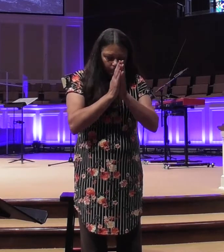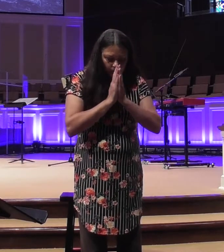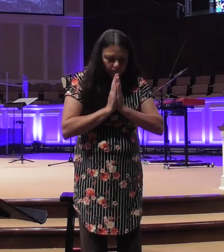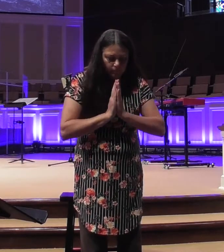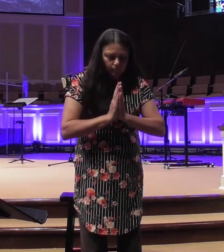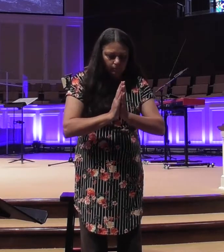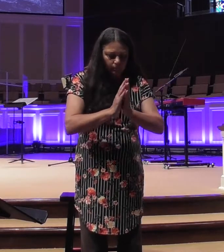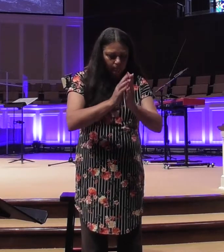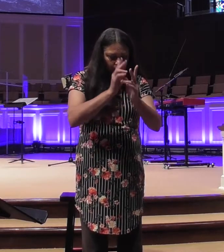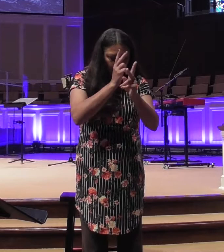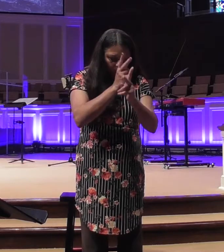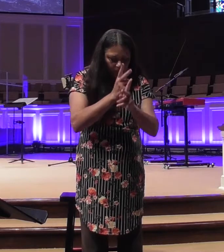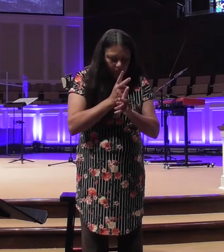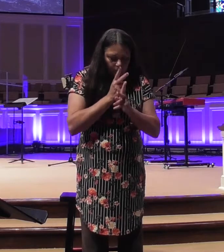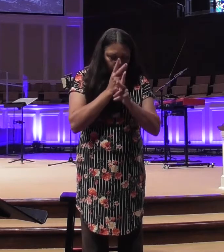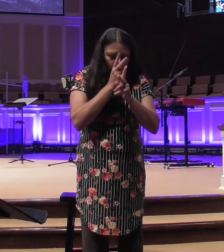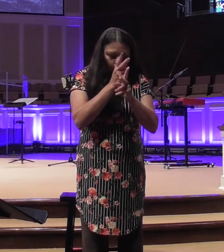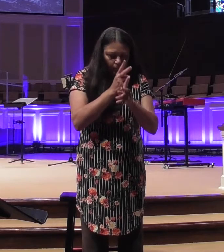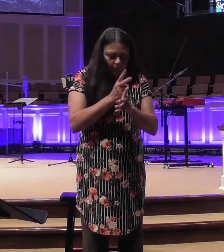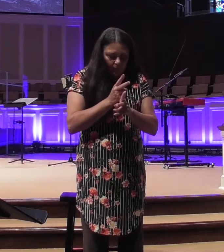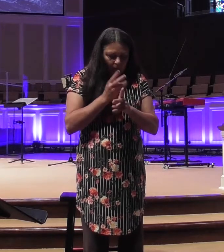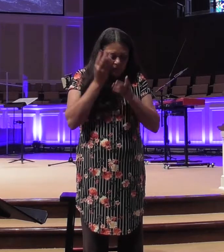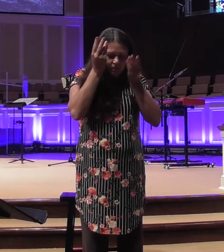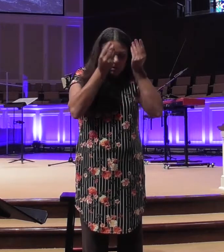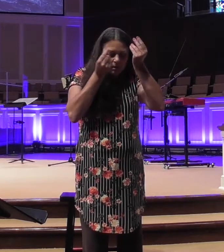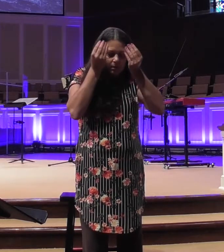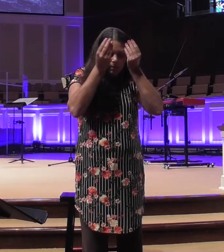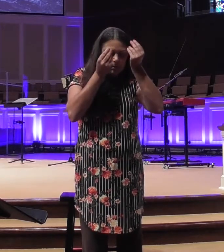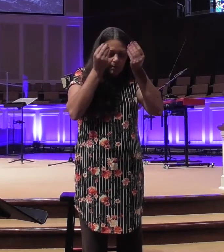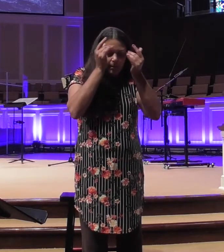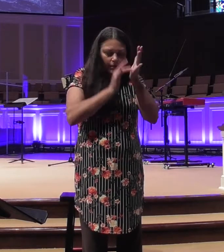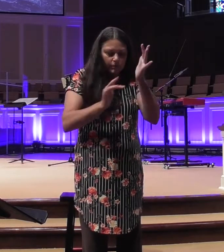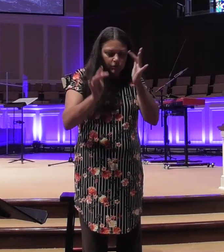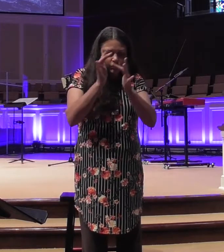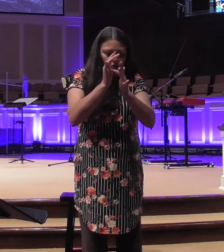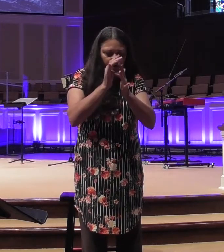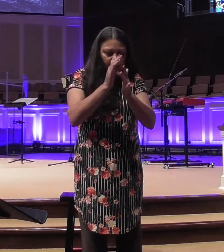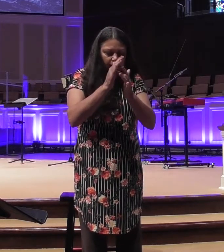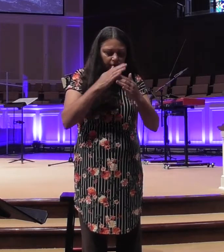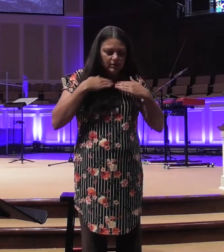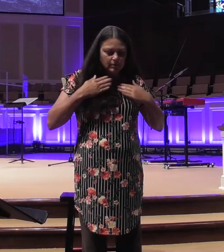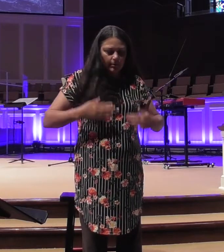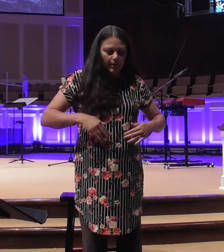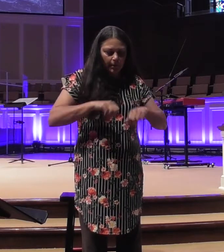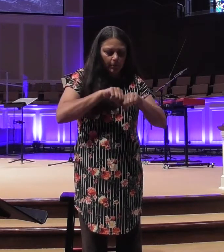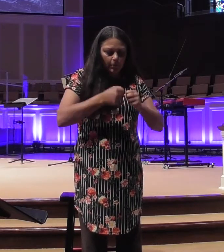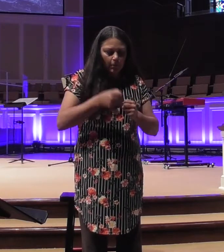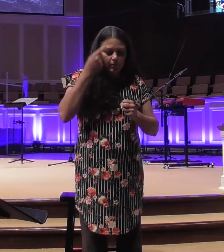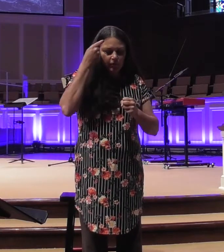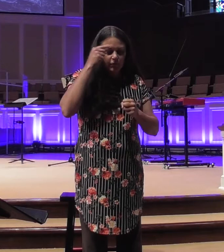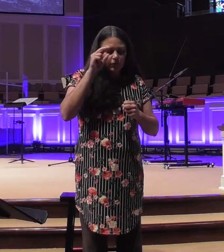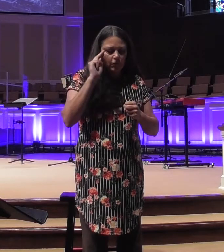to consider the body broken for us. In Jesus' name, amen.